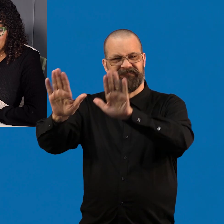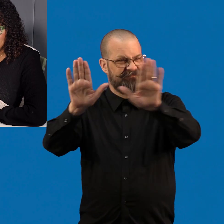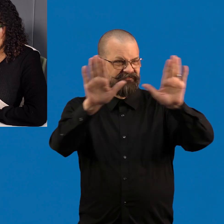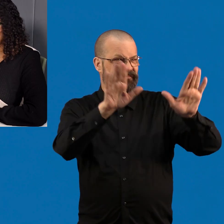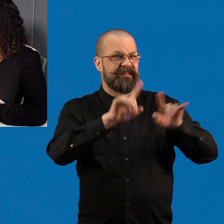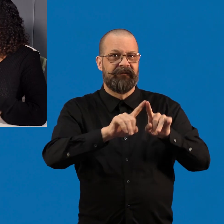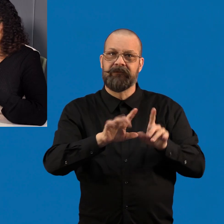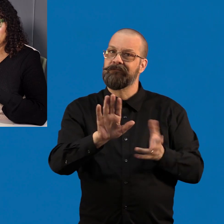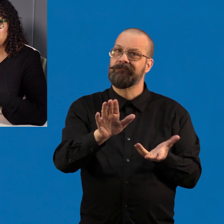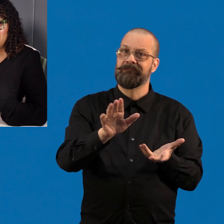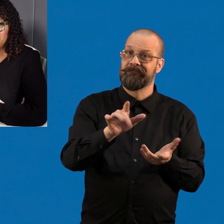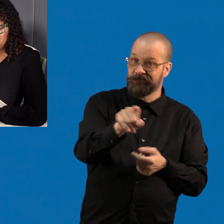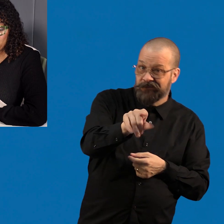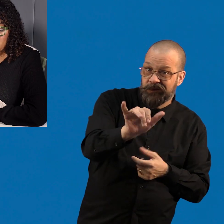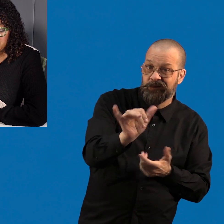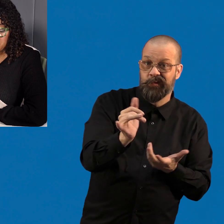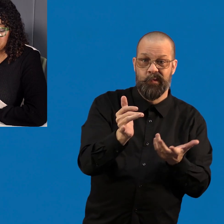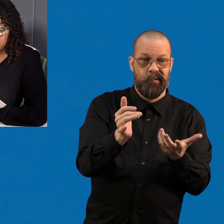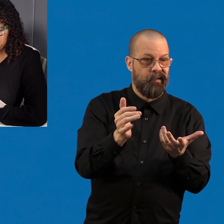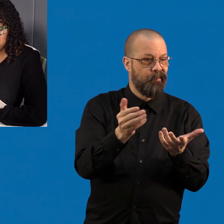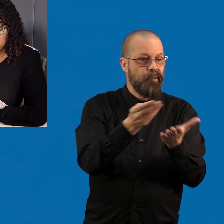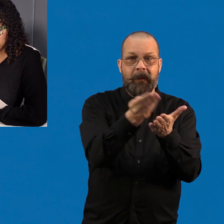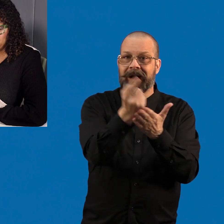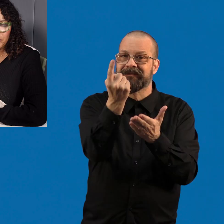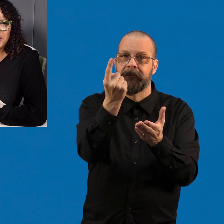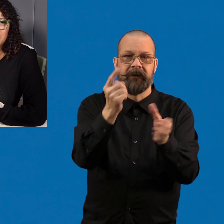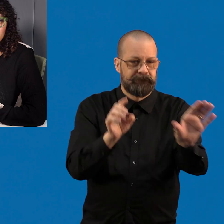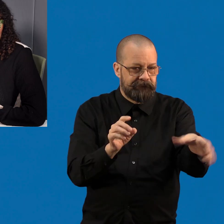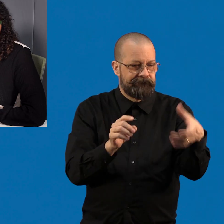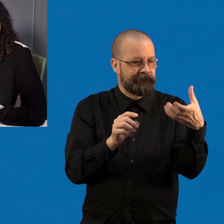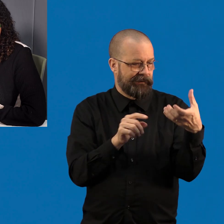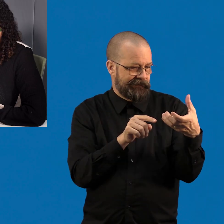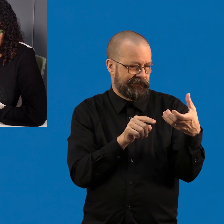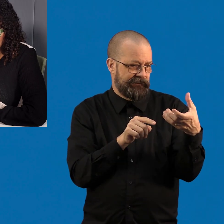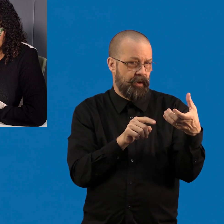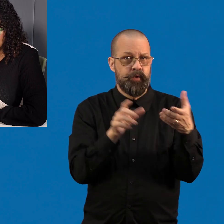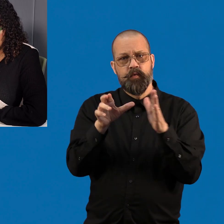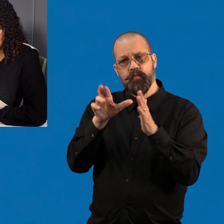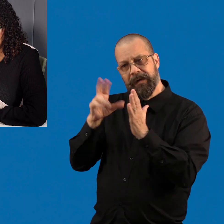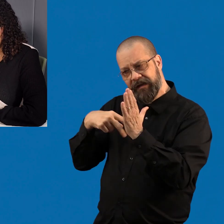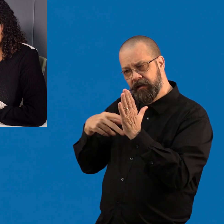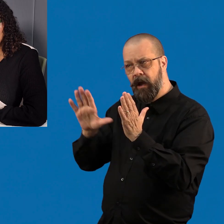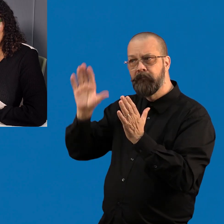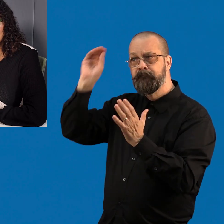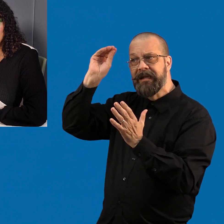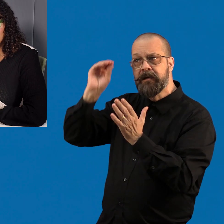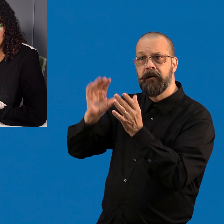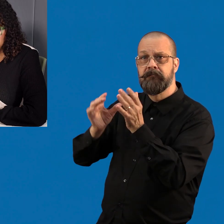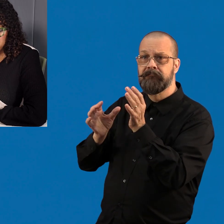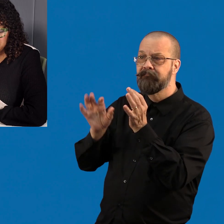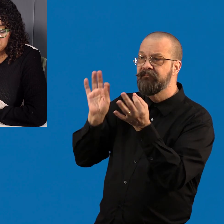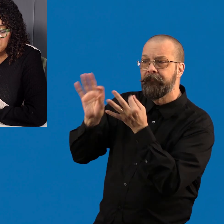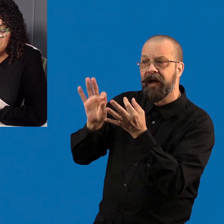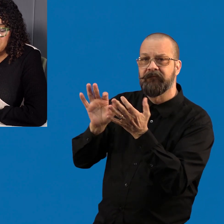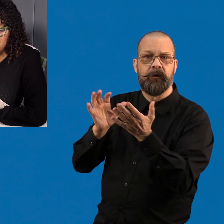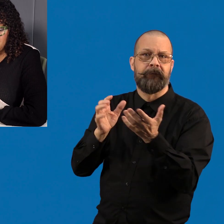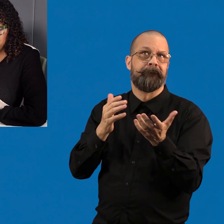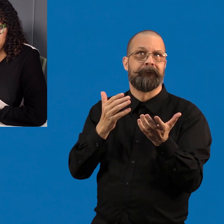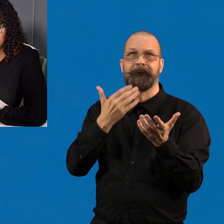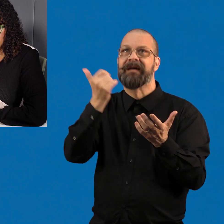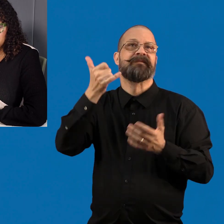day. When you're comparing products, for example, reading consumer reviews to find the best phone for your